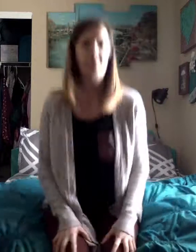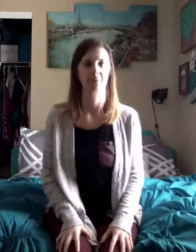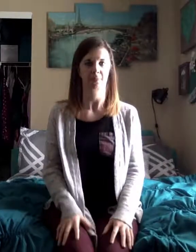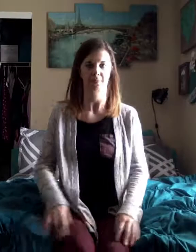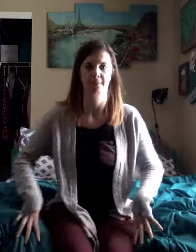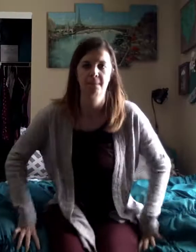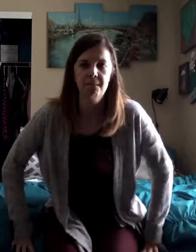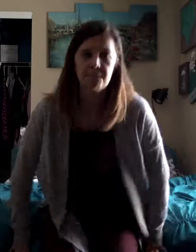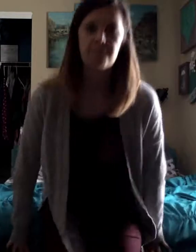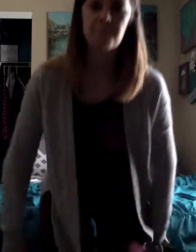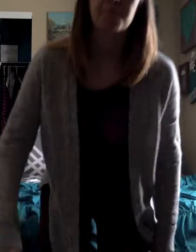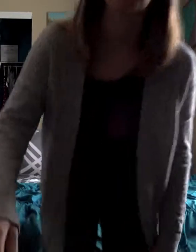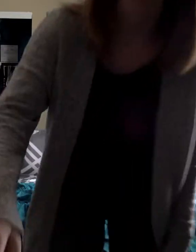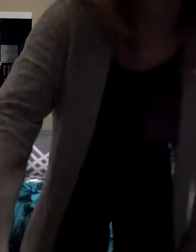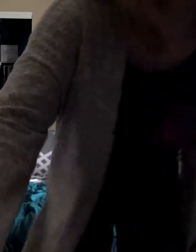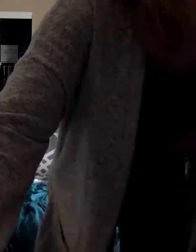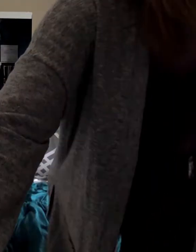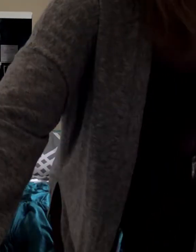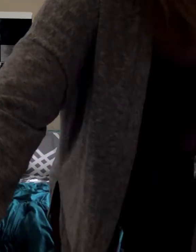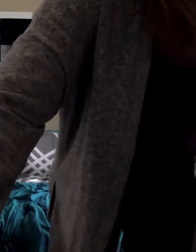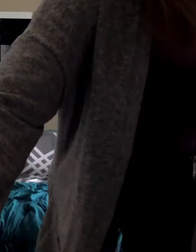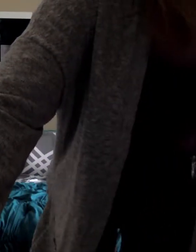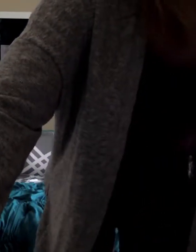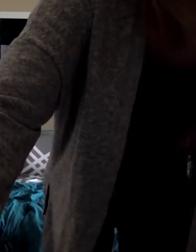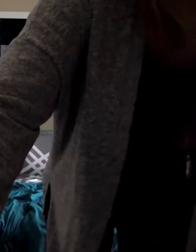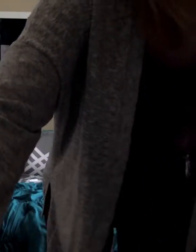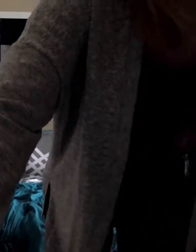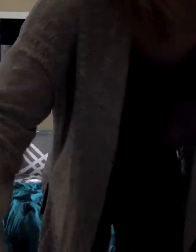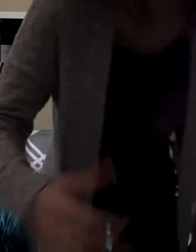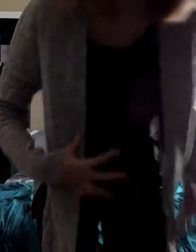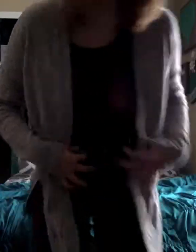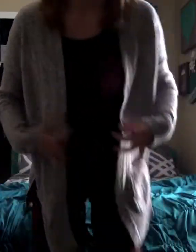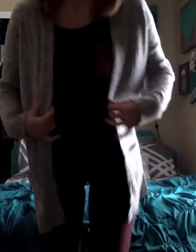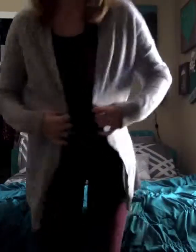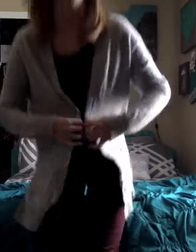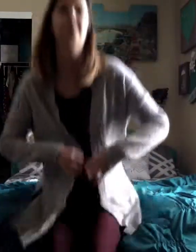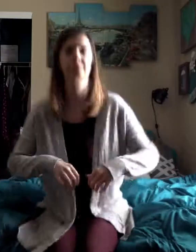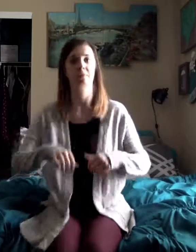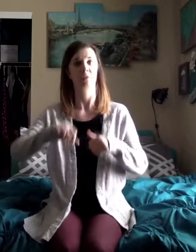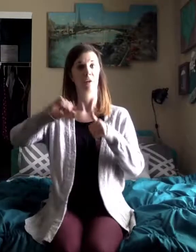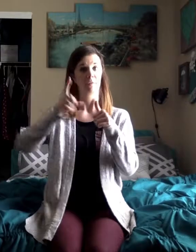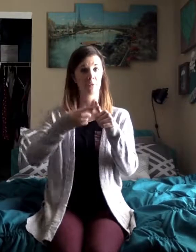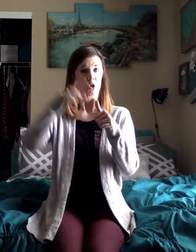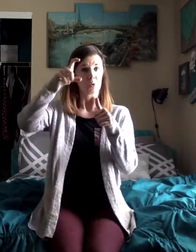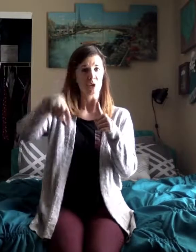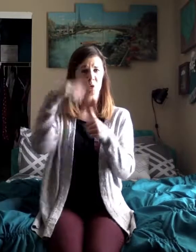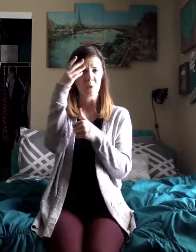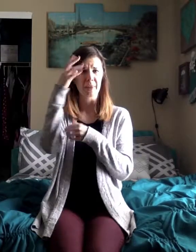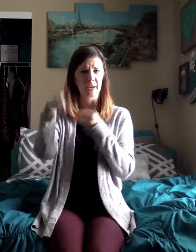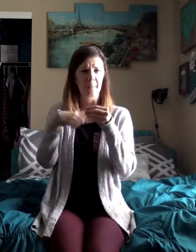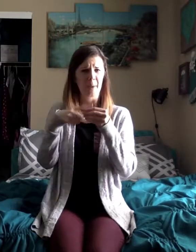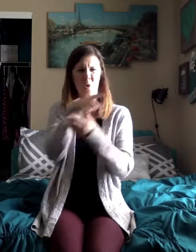first we need to think about what photosynthesis is. And it's basically one of the most important chemical reactions on the